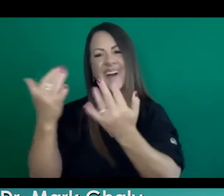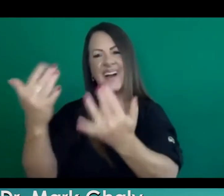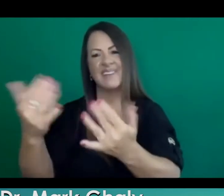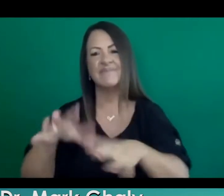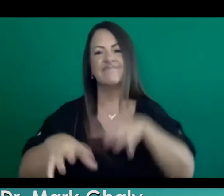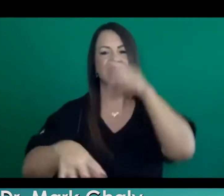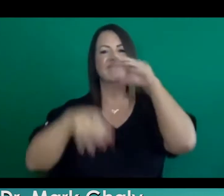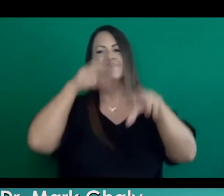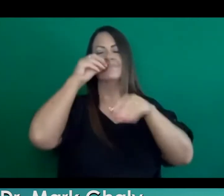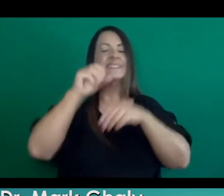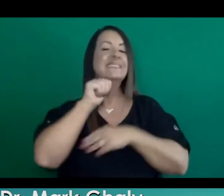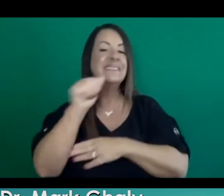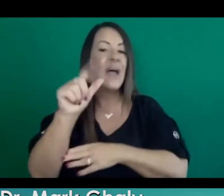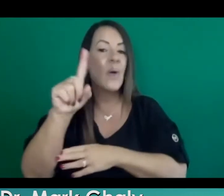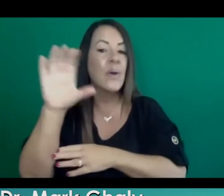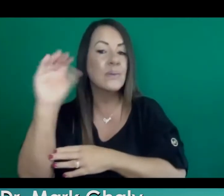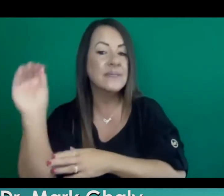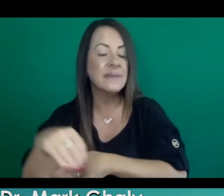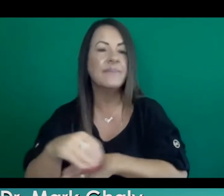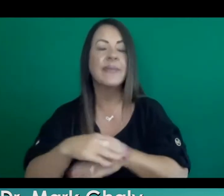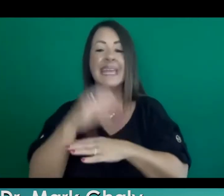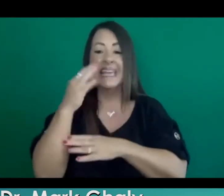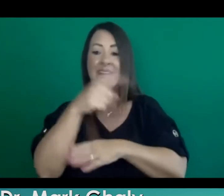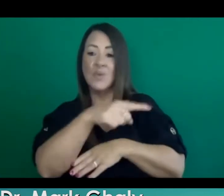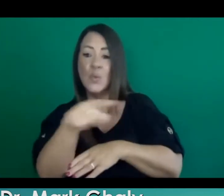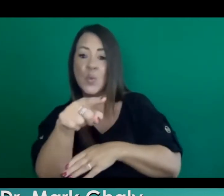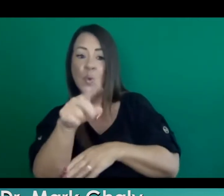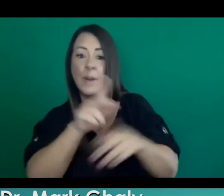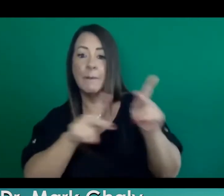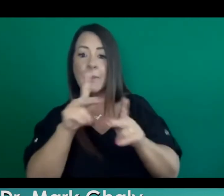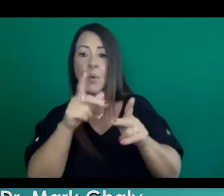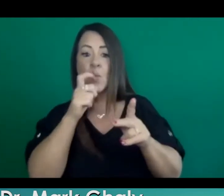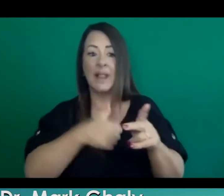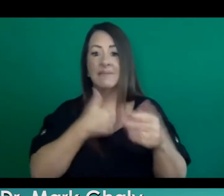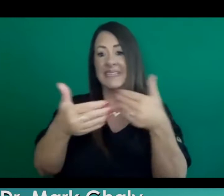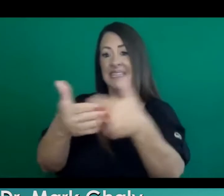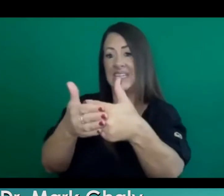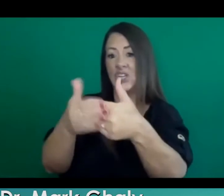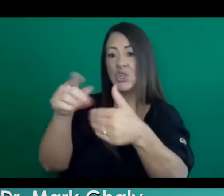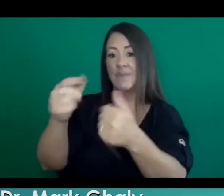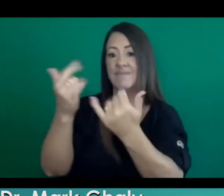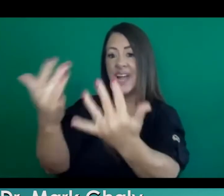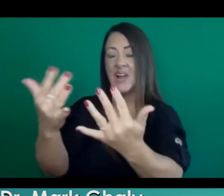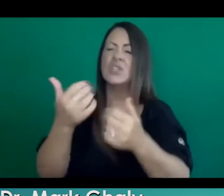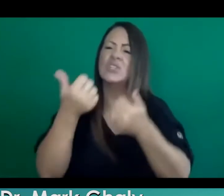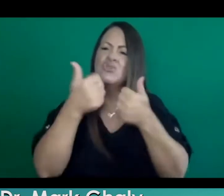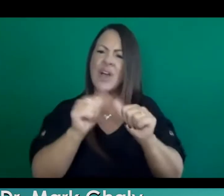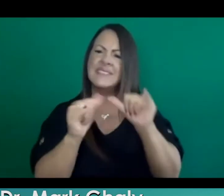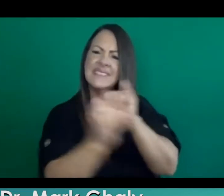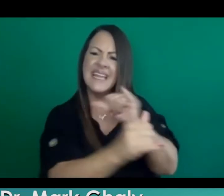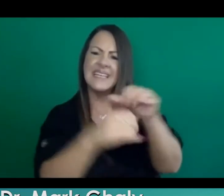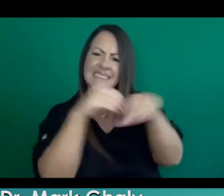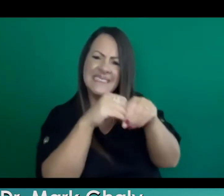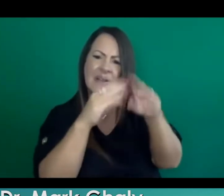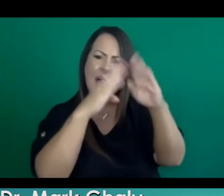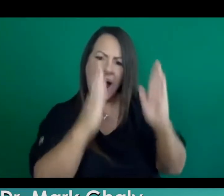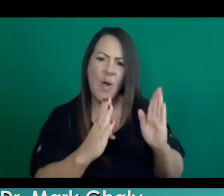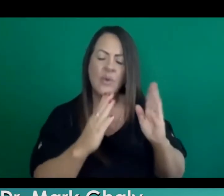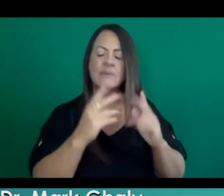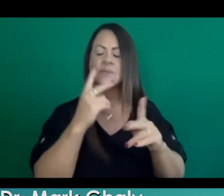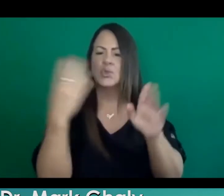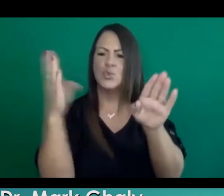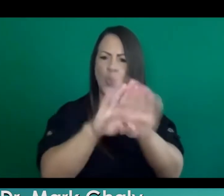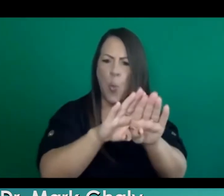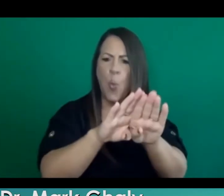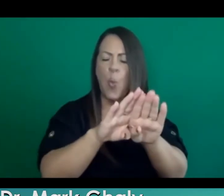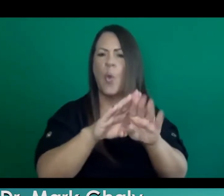inhalation. So our advice to those people in affected areas are stay home as much as you can. Keep your doors closed and your